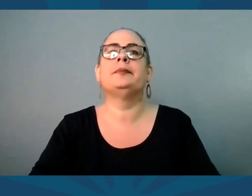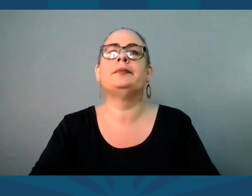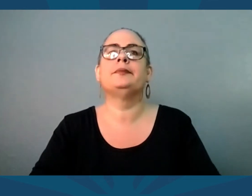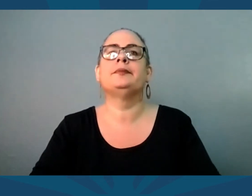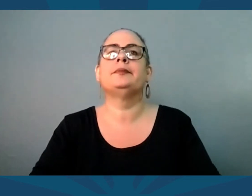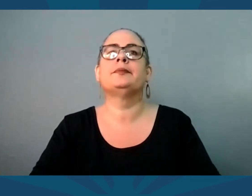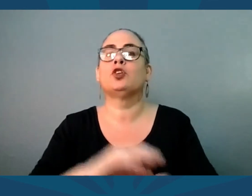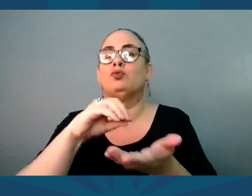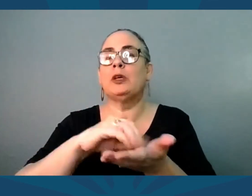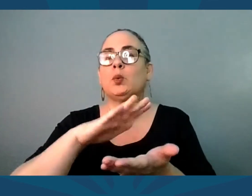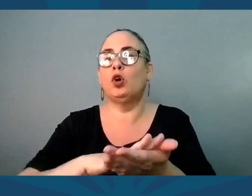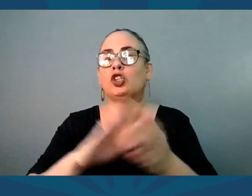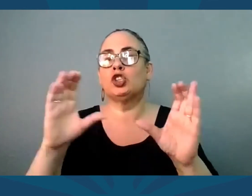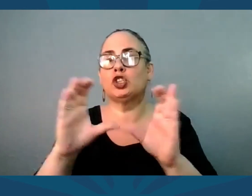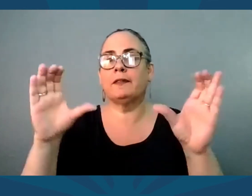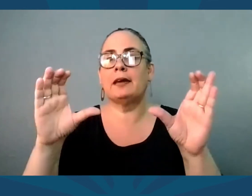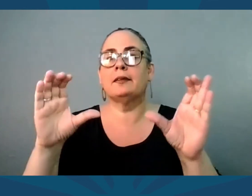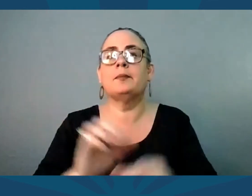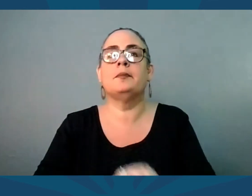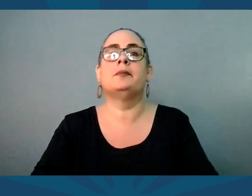Arizona vehicle insurance card.